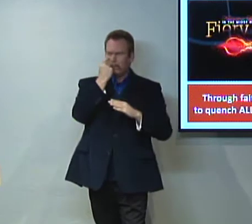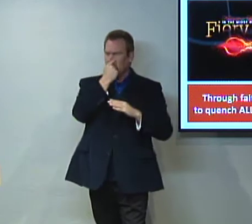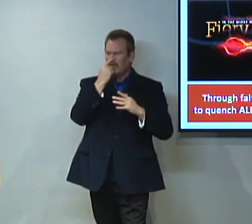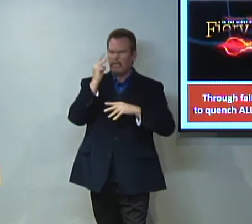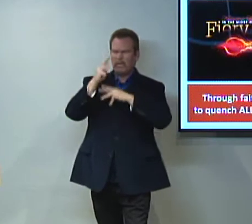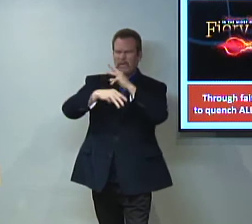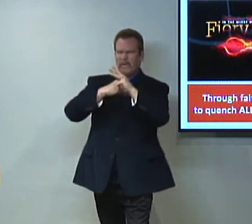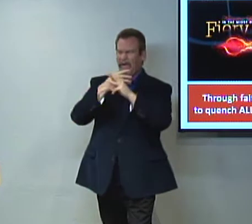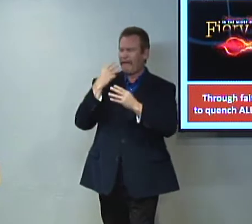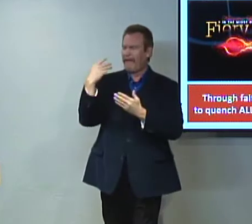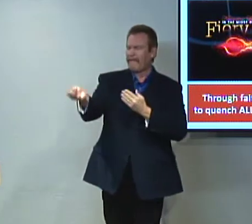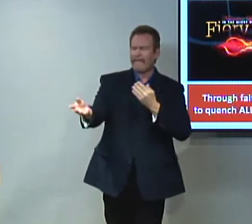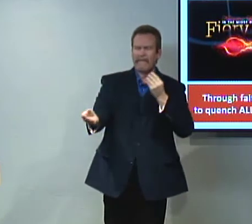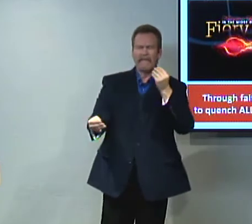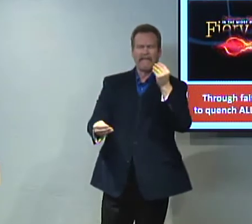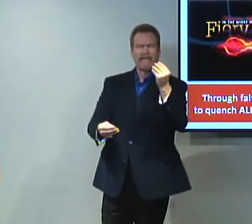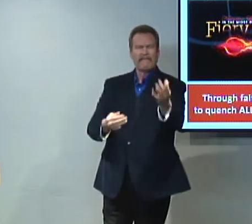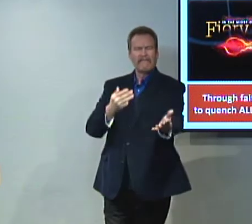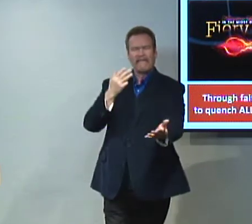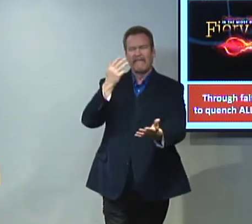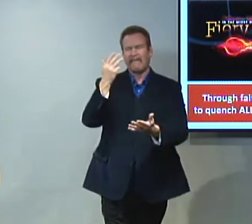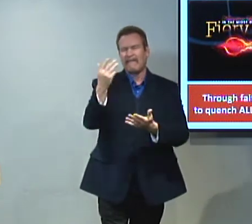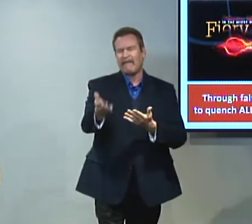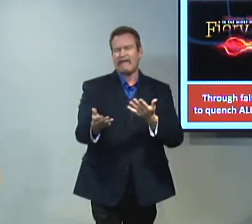still, we need to protect what we see because the world offers